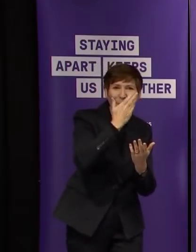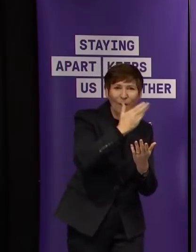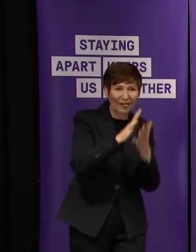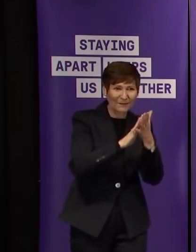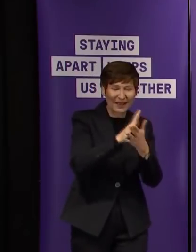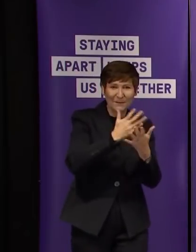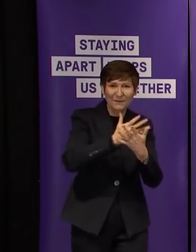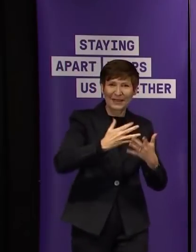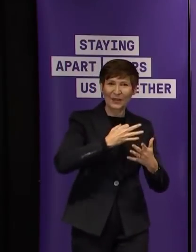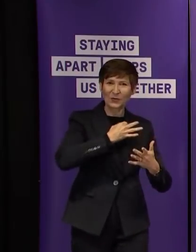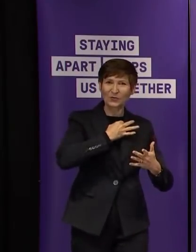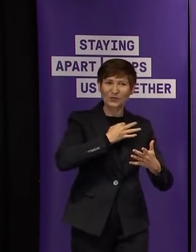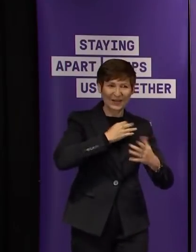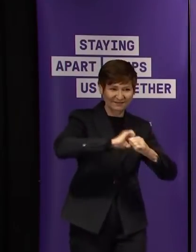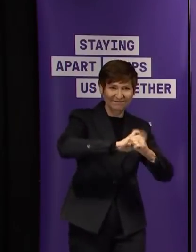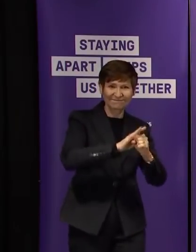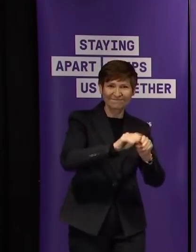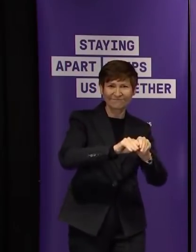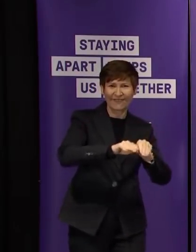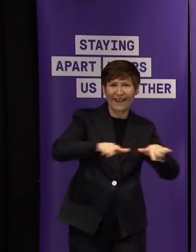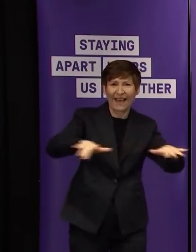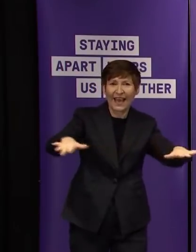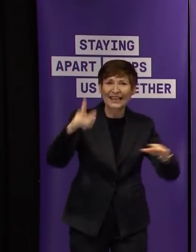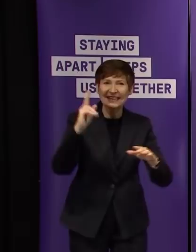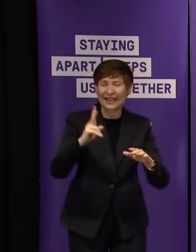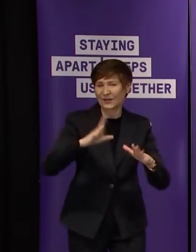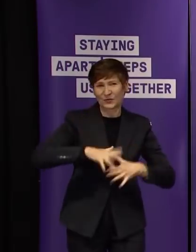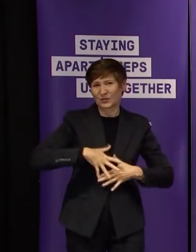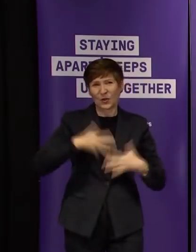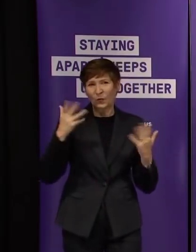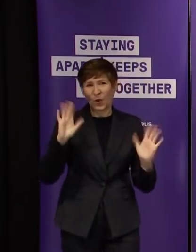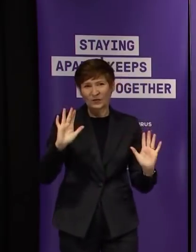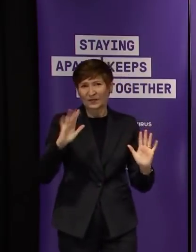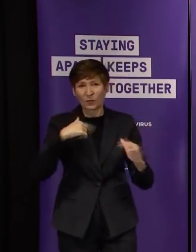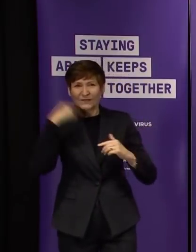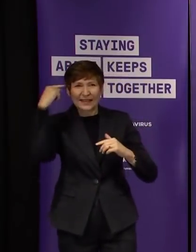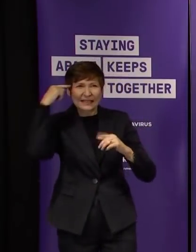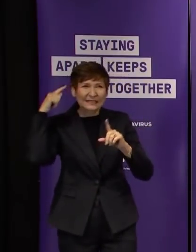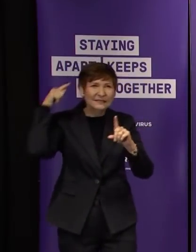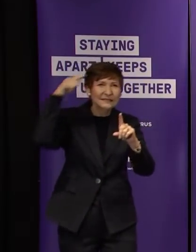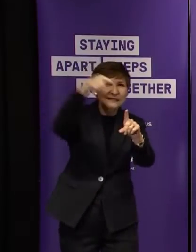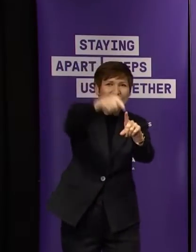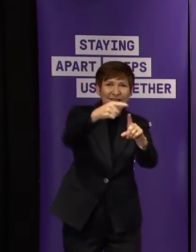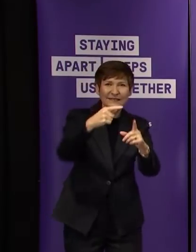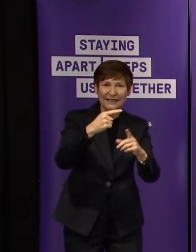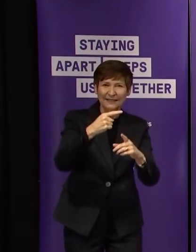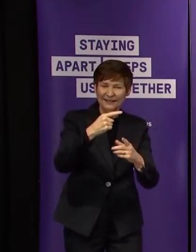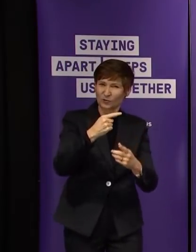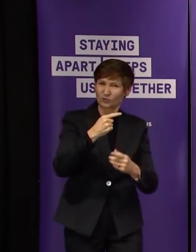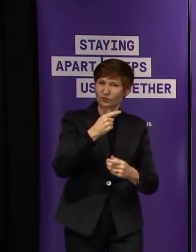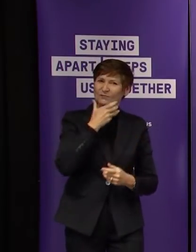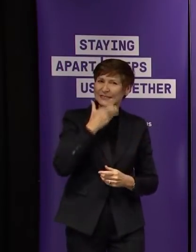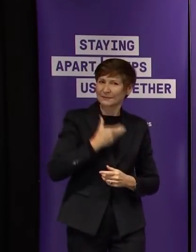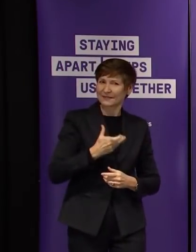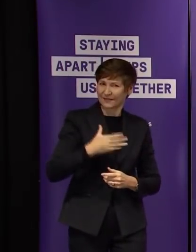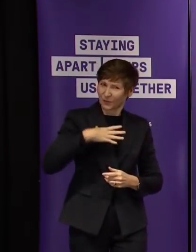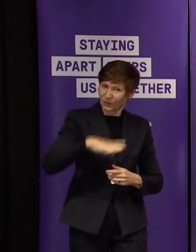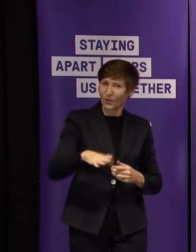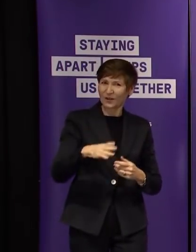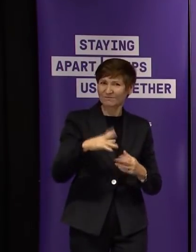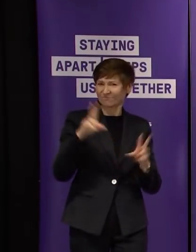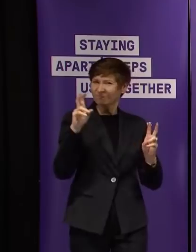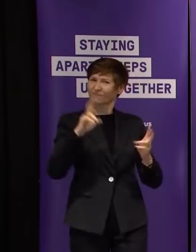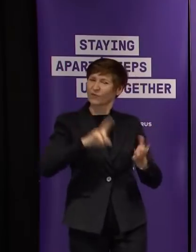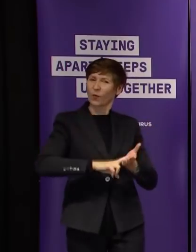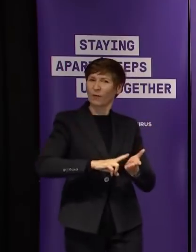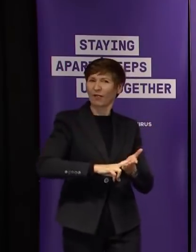all the other goals of getting the place open by the time we get to Christmas. So I'm not saying no, but I'm not in a position to be able to